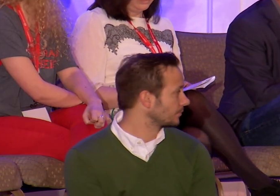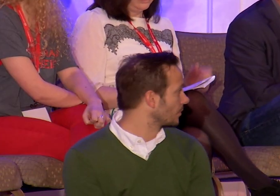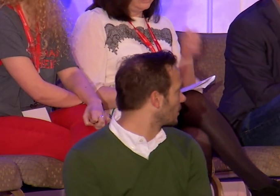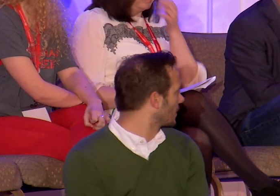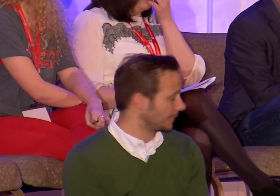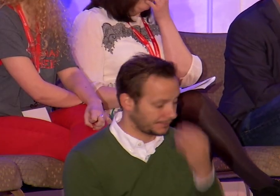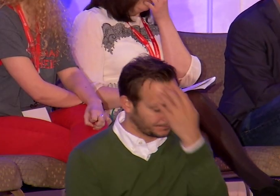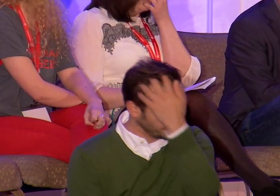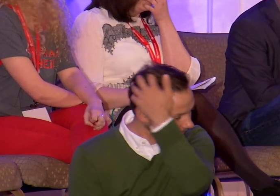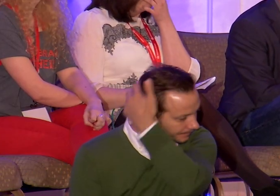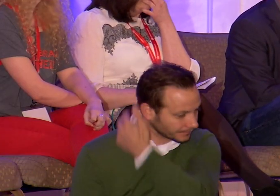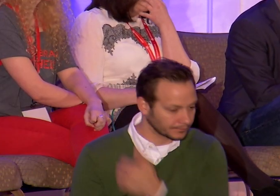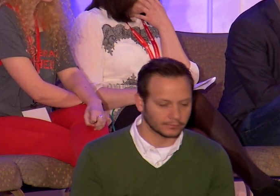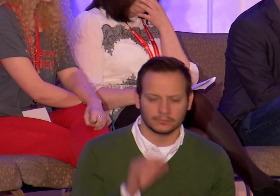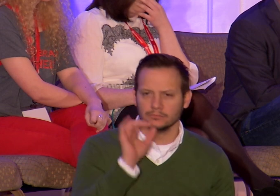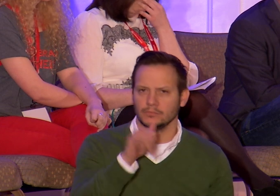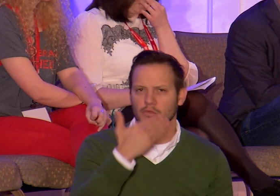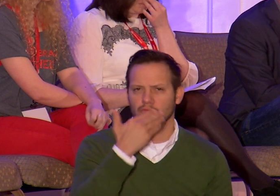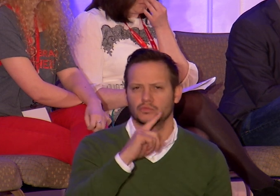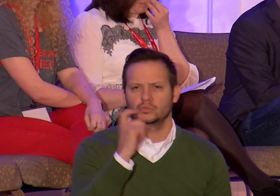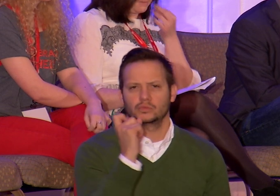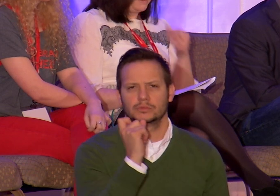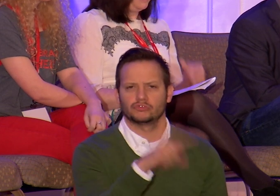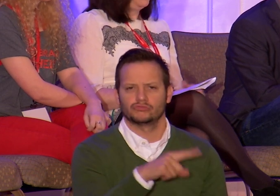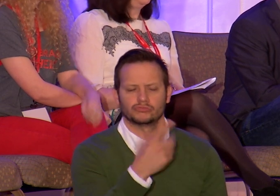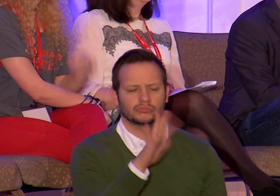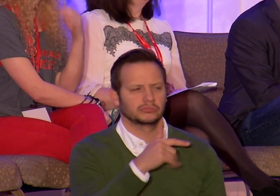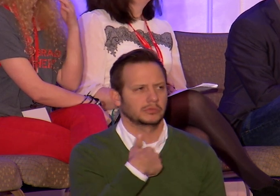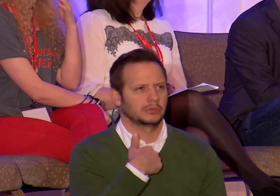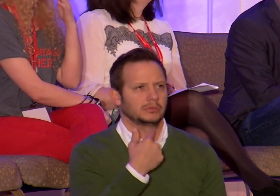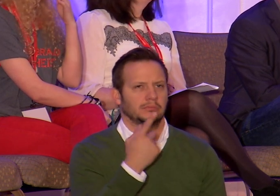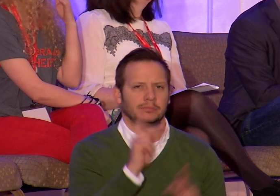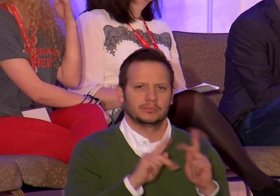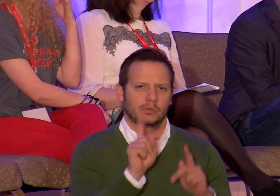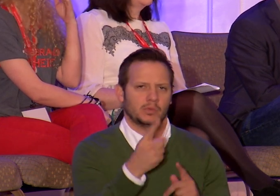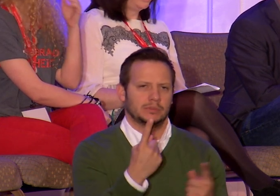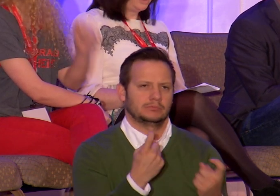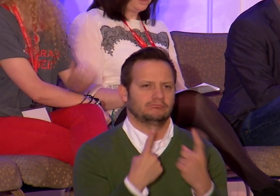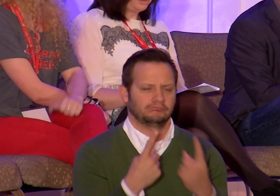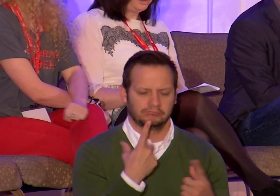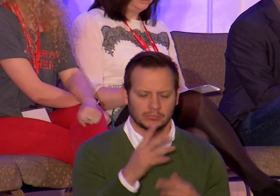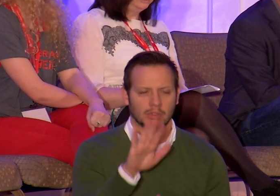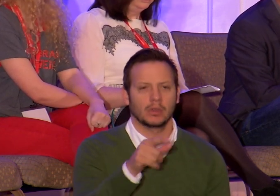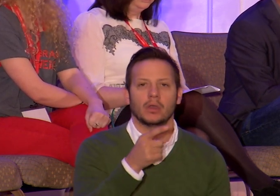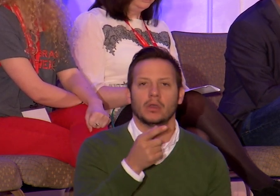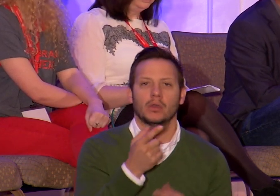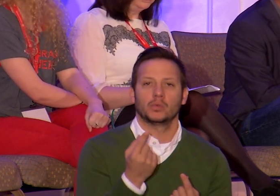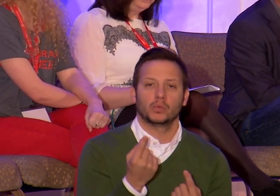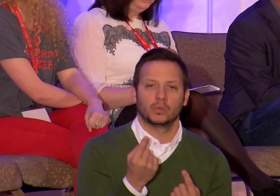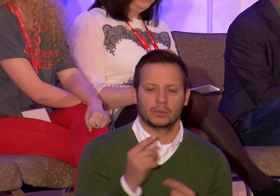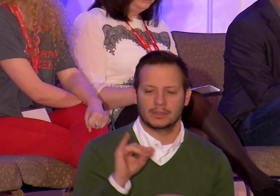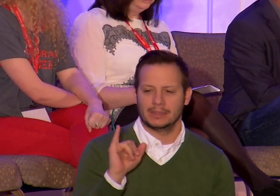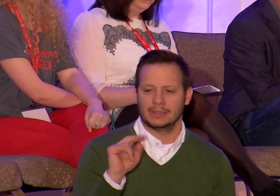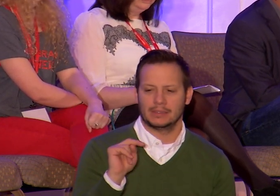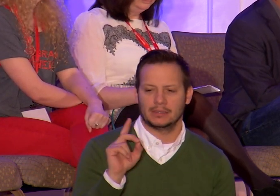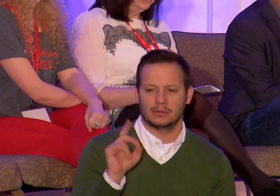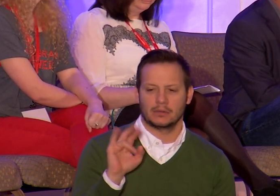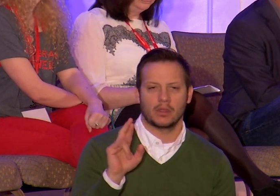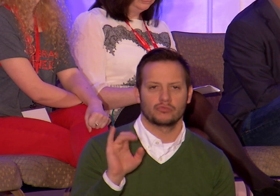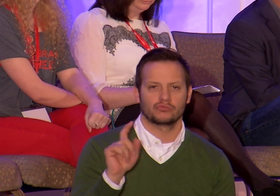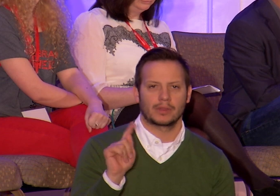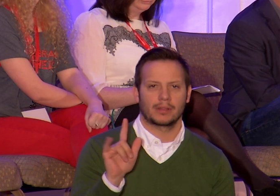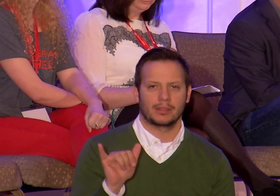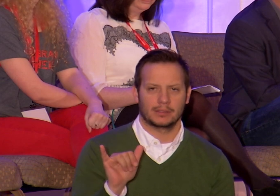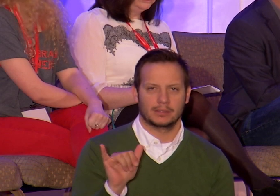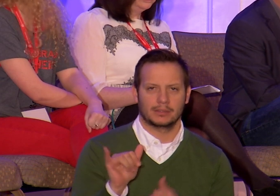I think that's a very good question, and I always get asked about it. I think it can be done indirectly. That you don't,